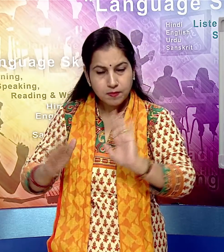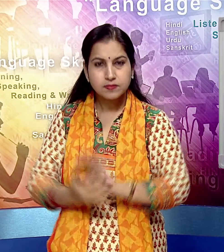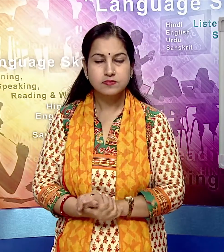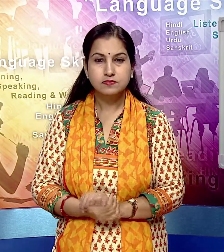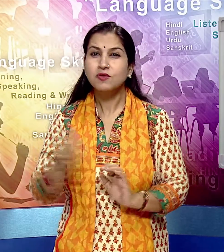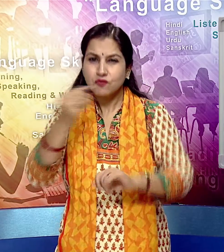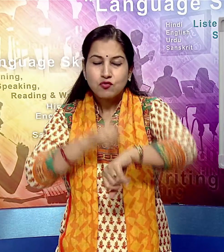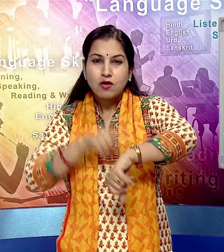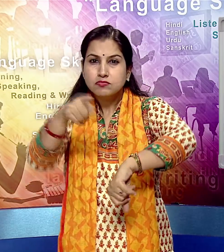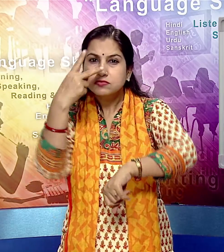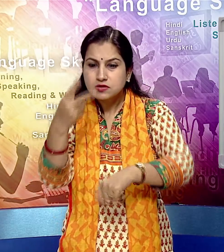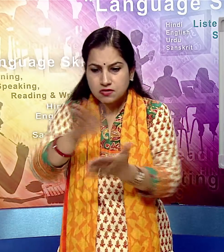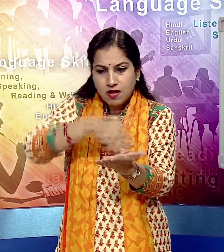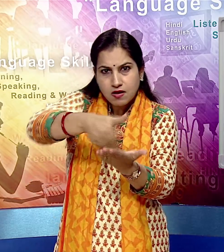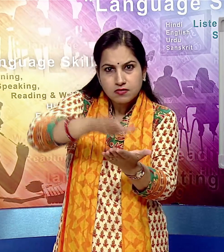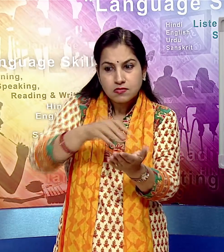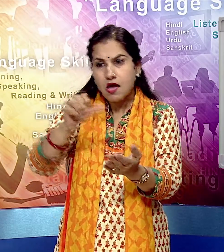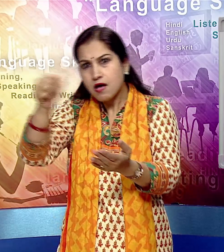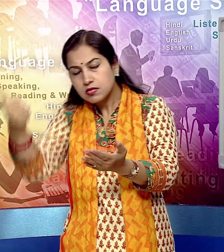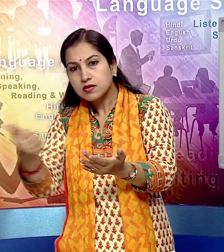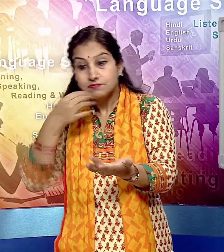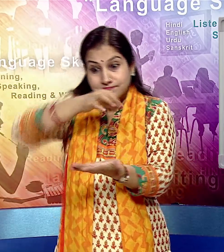Sometimes you also roast other spices.